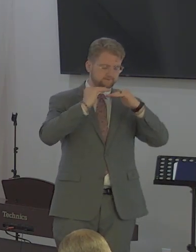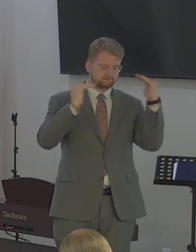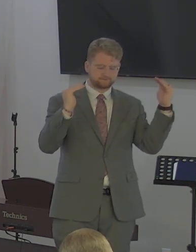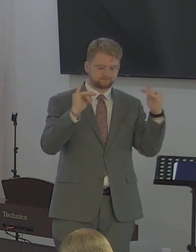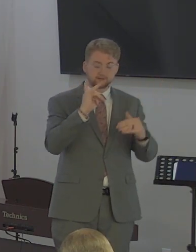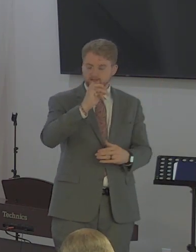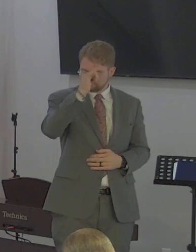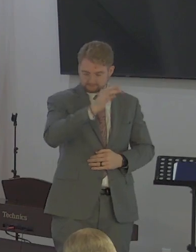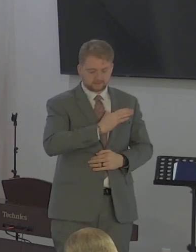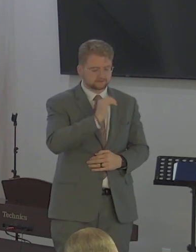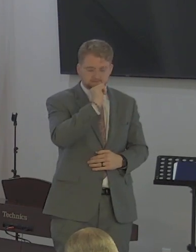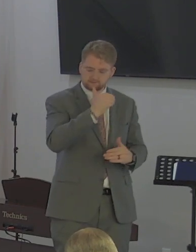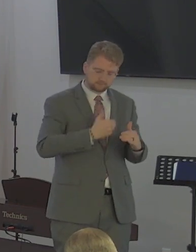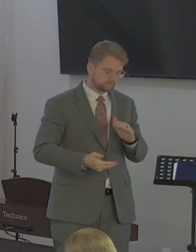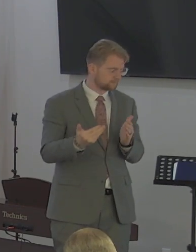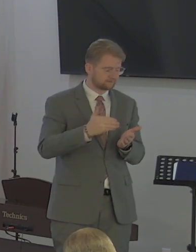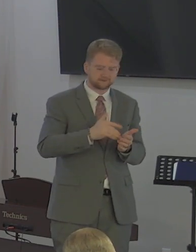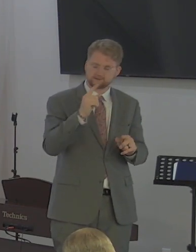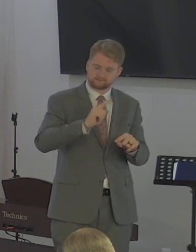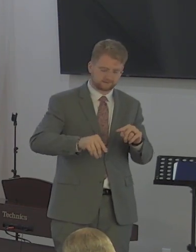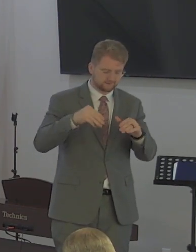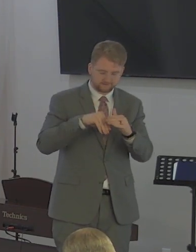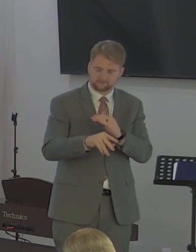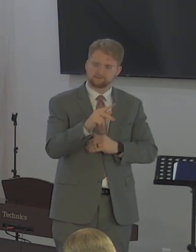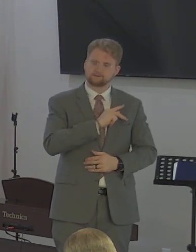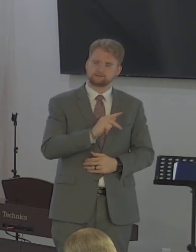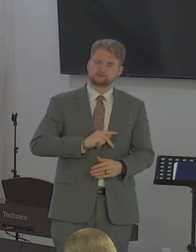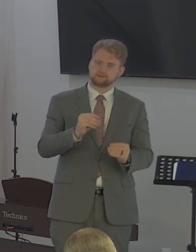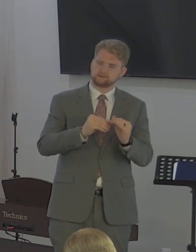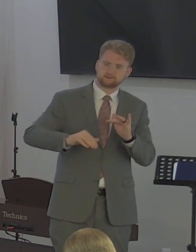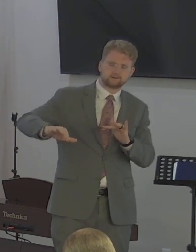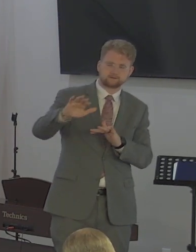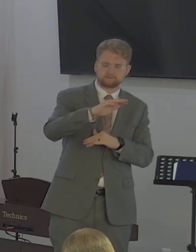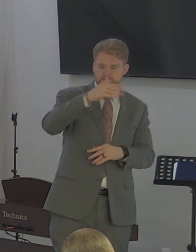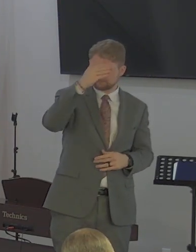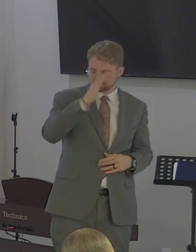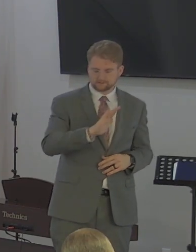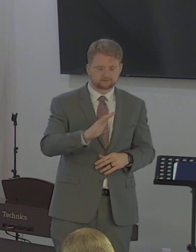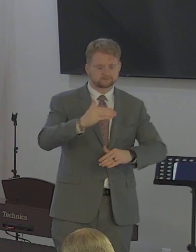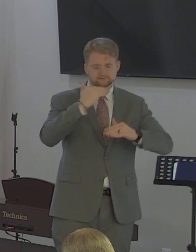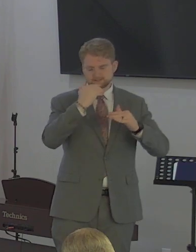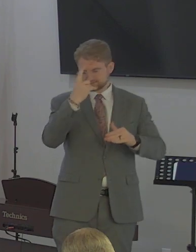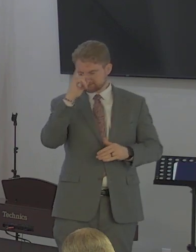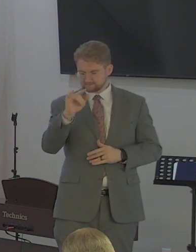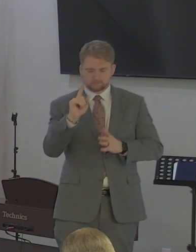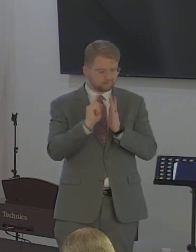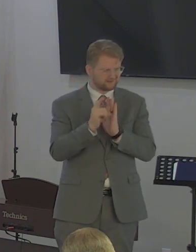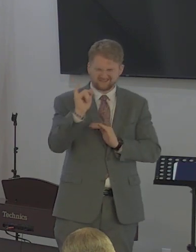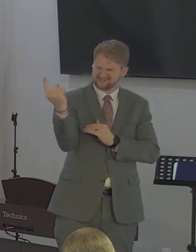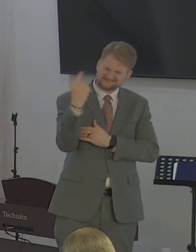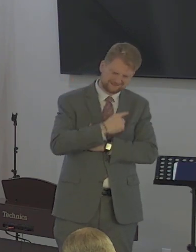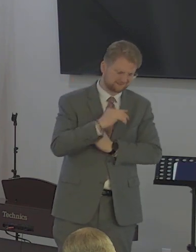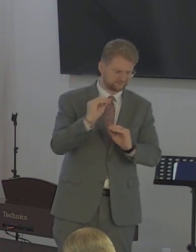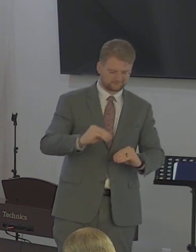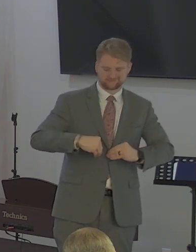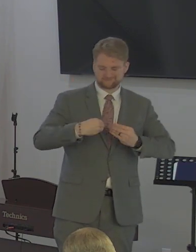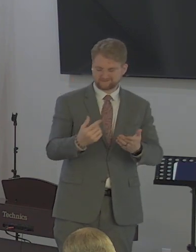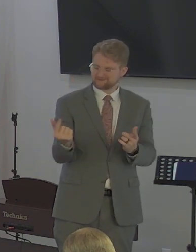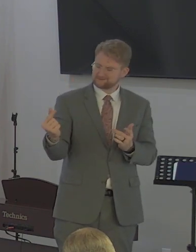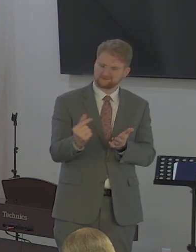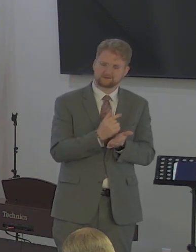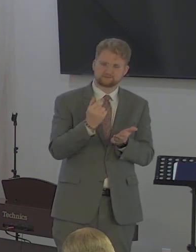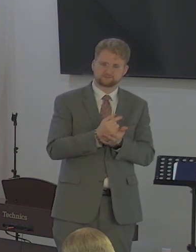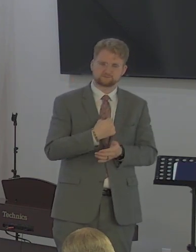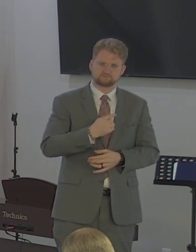cannot see the kingdom of God, Lord. So I'm thankful for the moment, that day that you provided the gospel to me, Lord, and I'm sure that everybody else here as